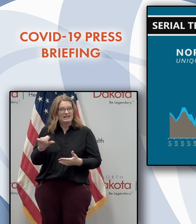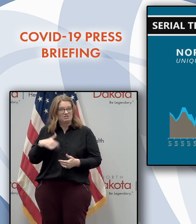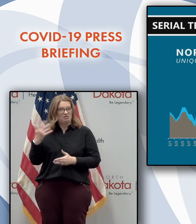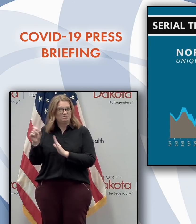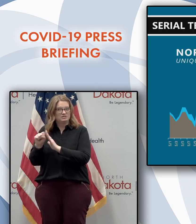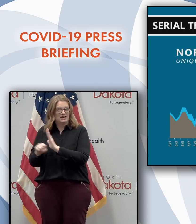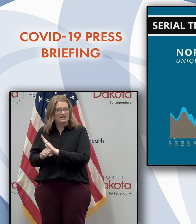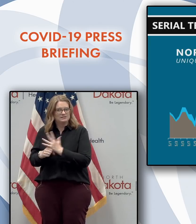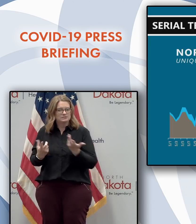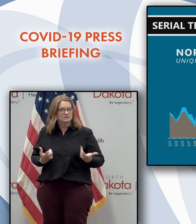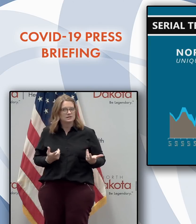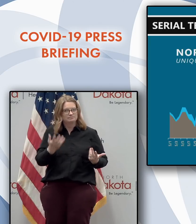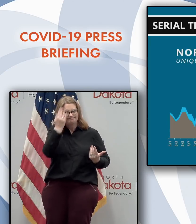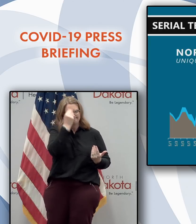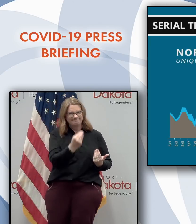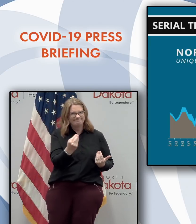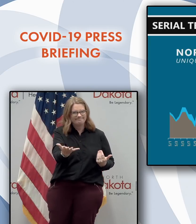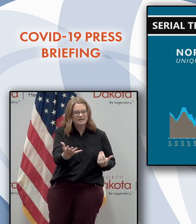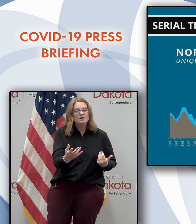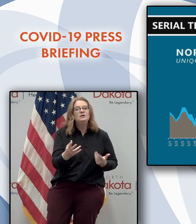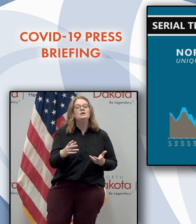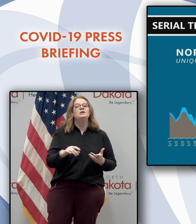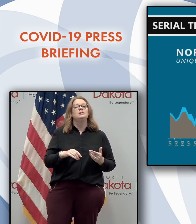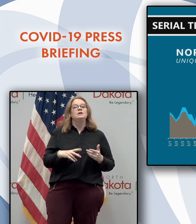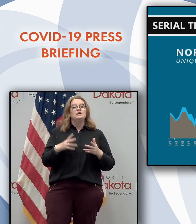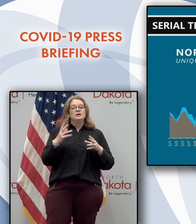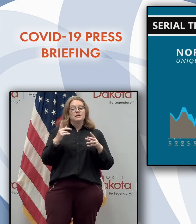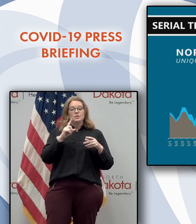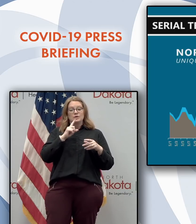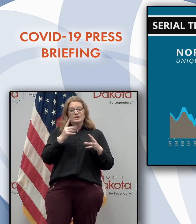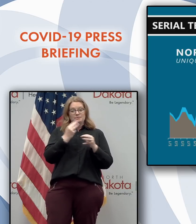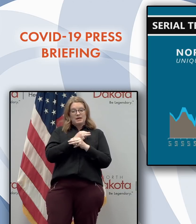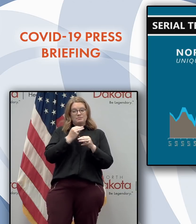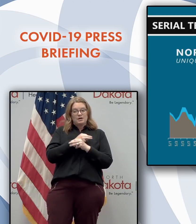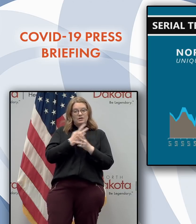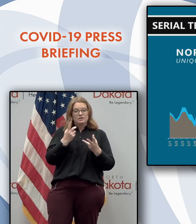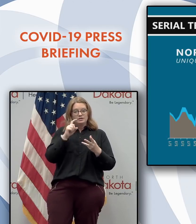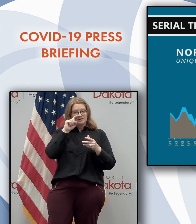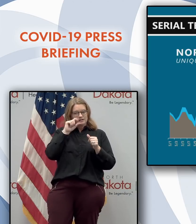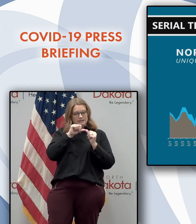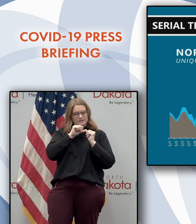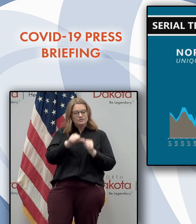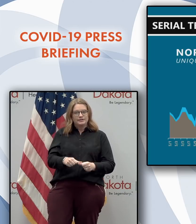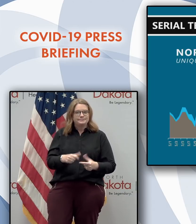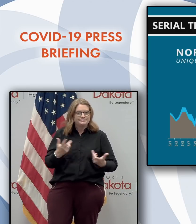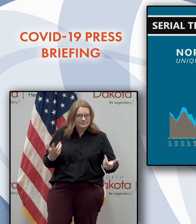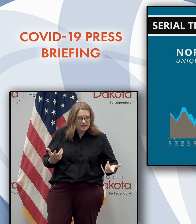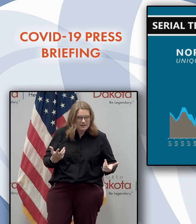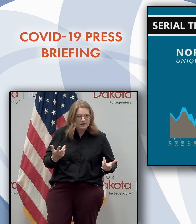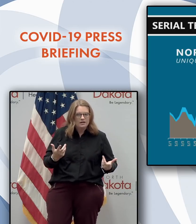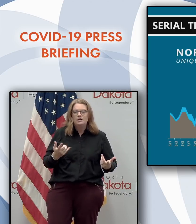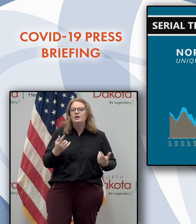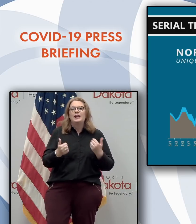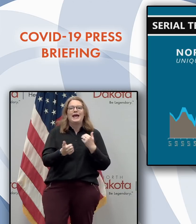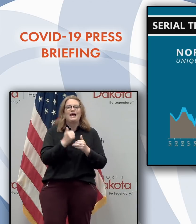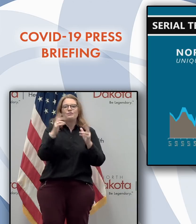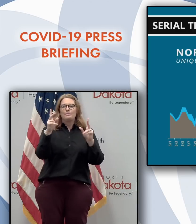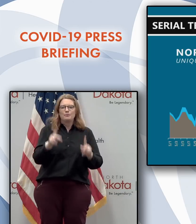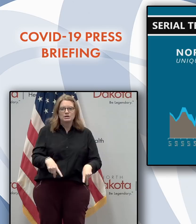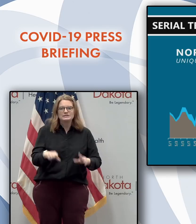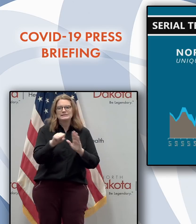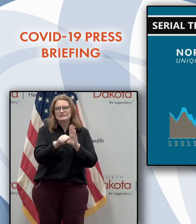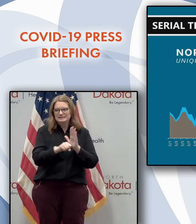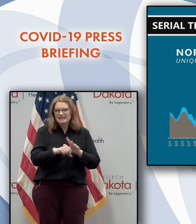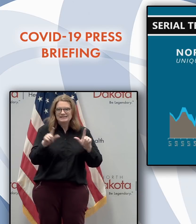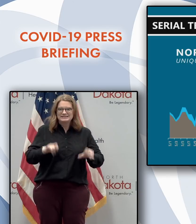why we've been reporting it to everybody so people understand. Mathematically, if you carry that all the way forward, let's just say we get to the point where every single person in the state of